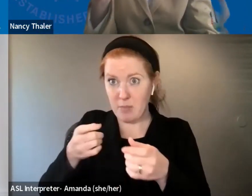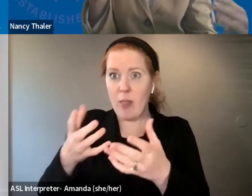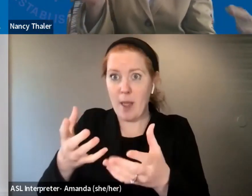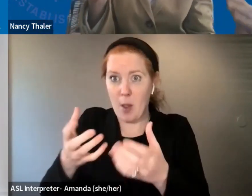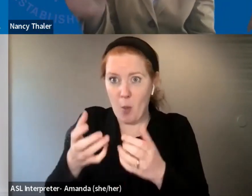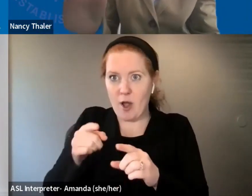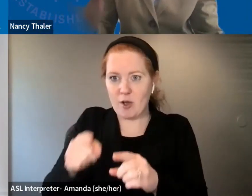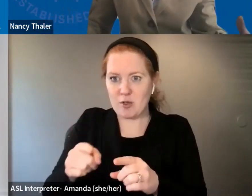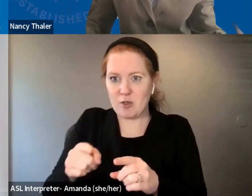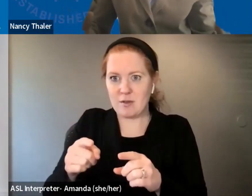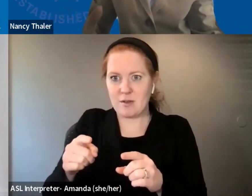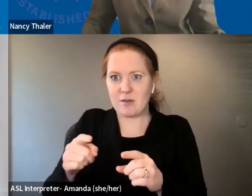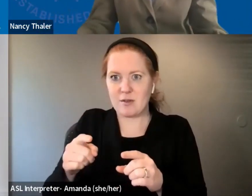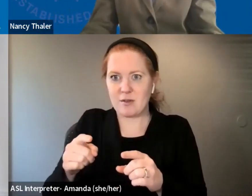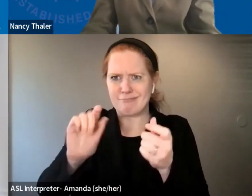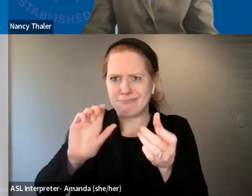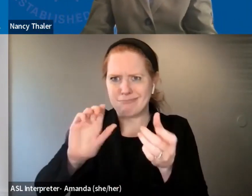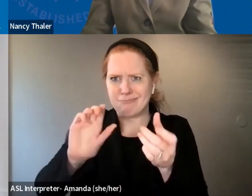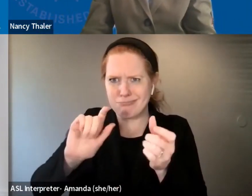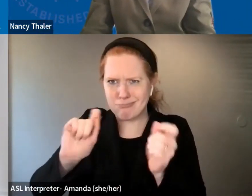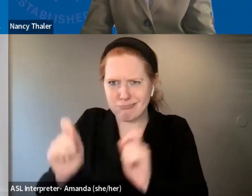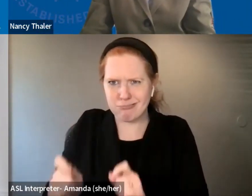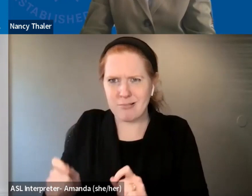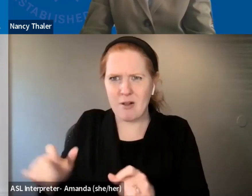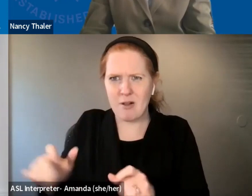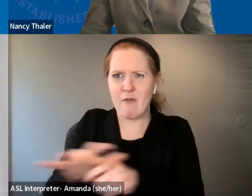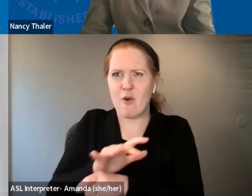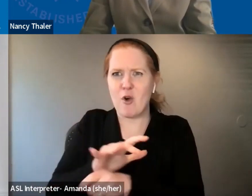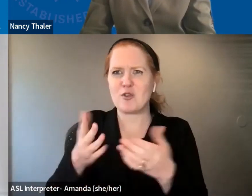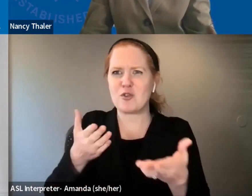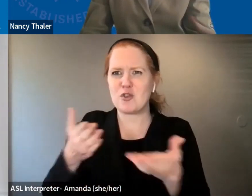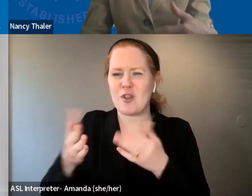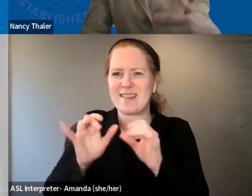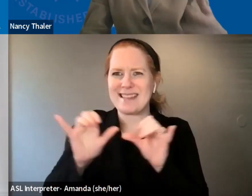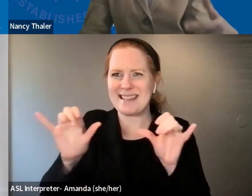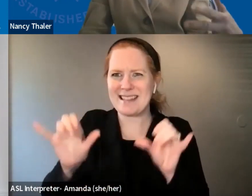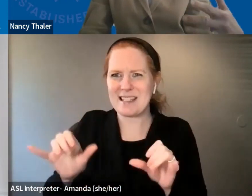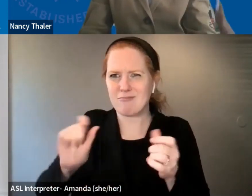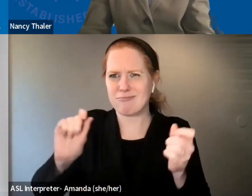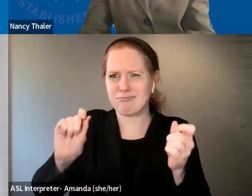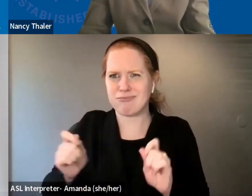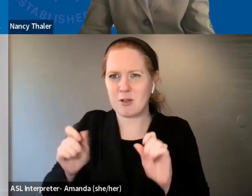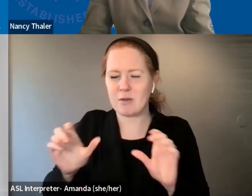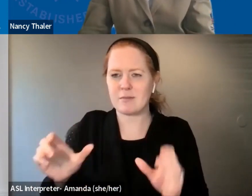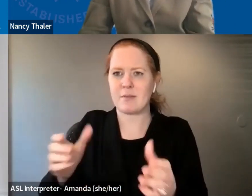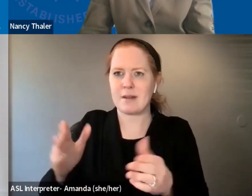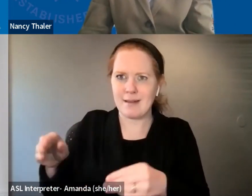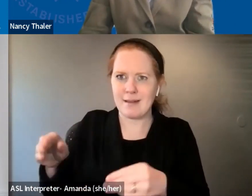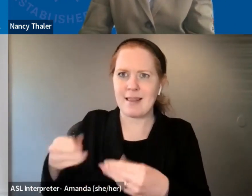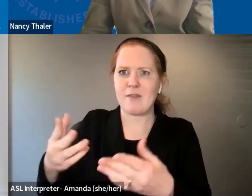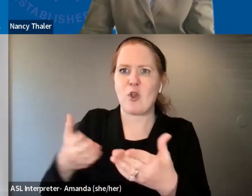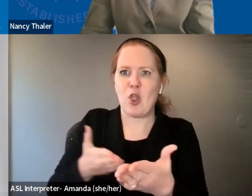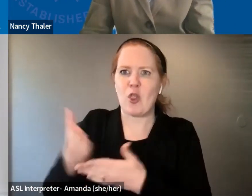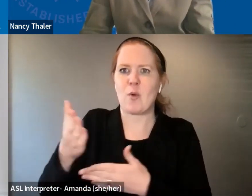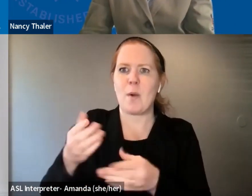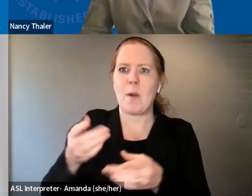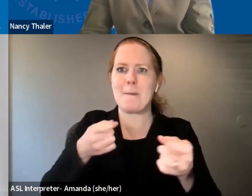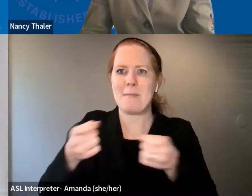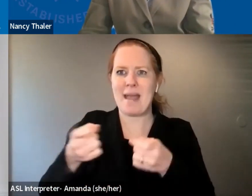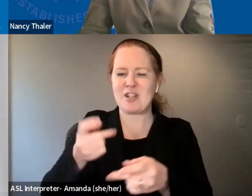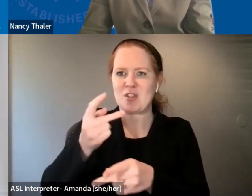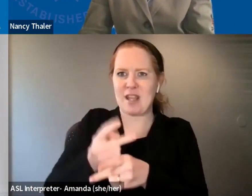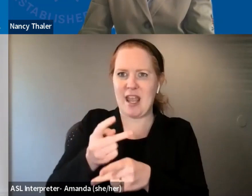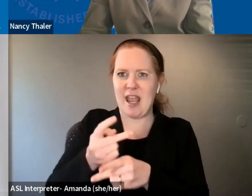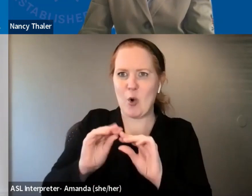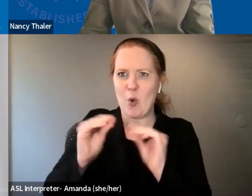to reconfigure their entire service system to be delivered through managed care organizations. And